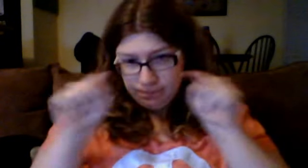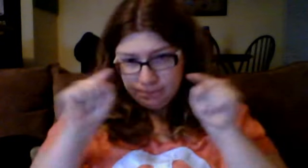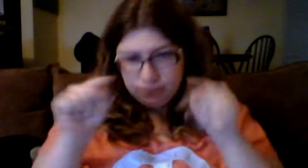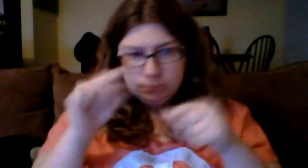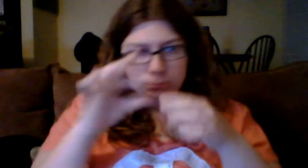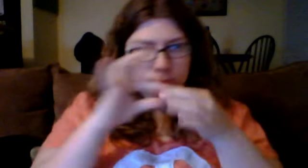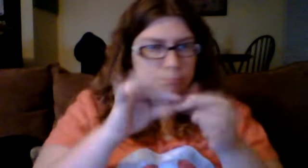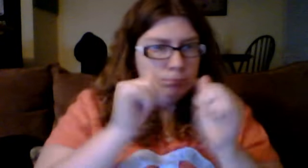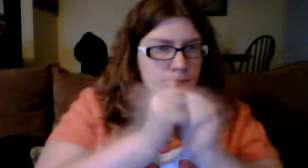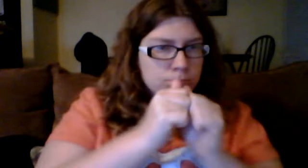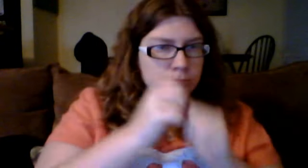Stay with him.